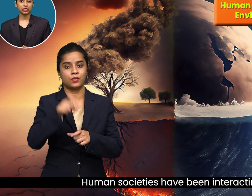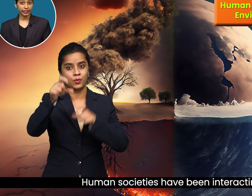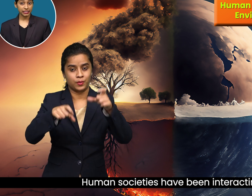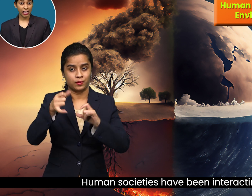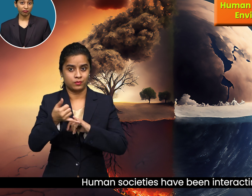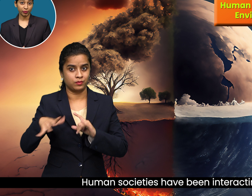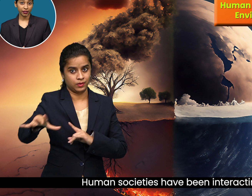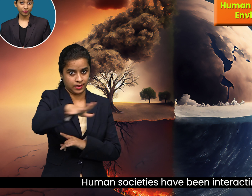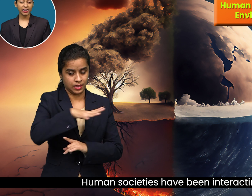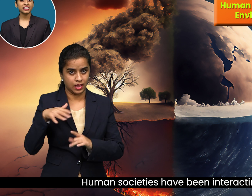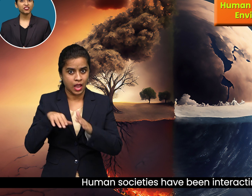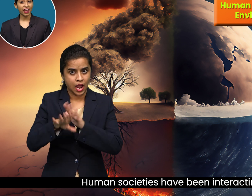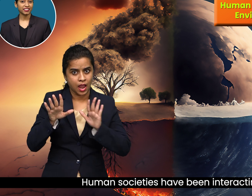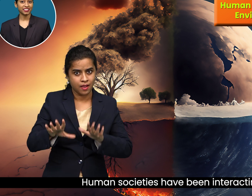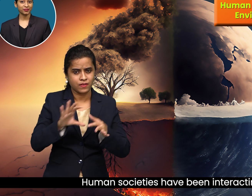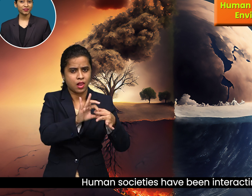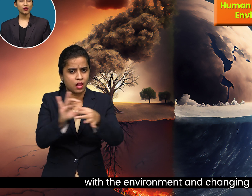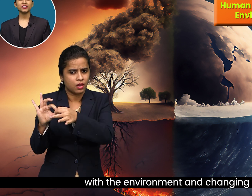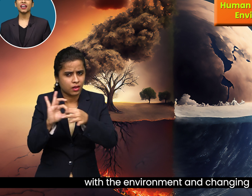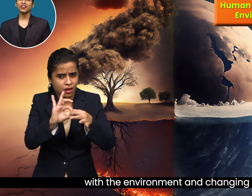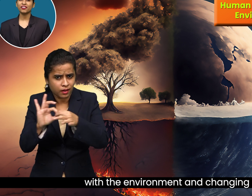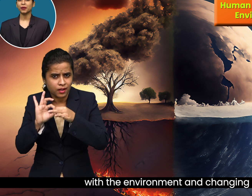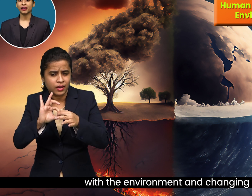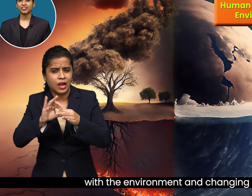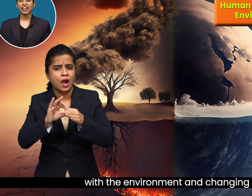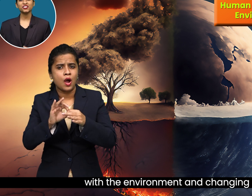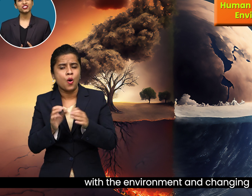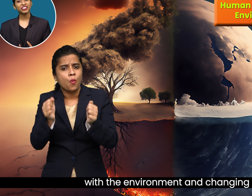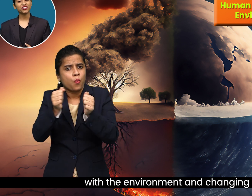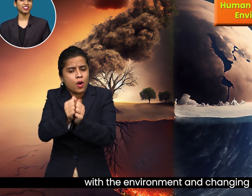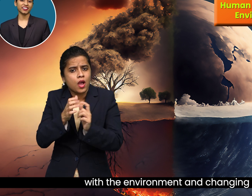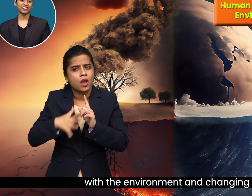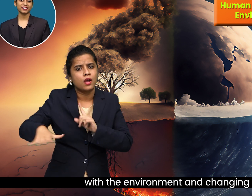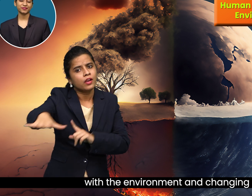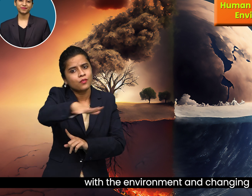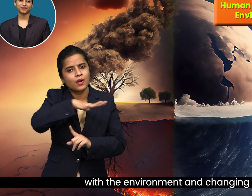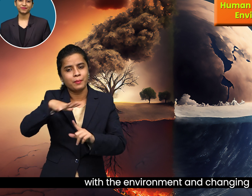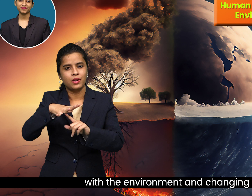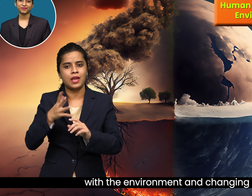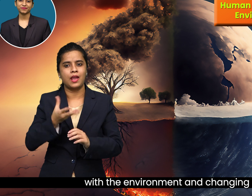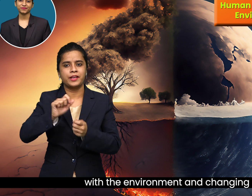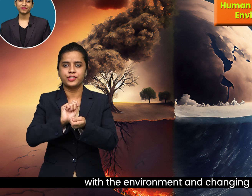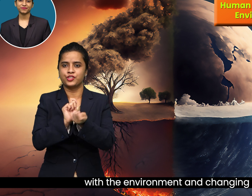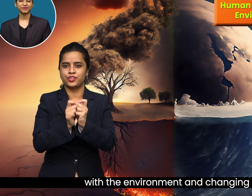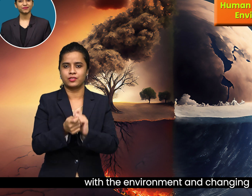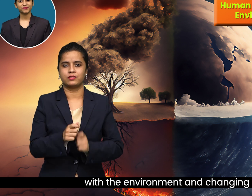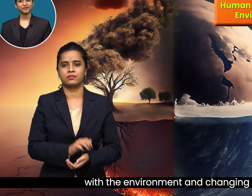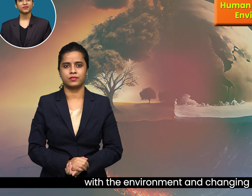Human societies have been interacting with the environment and changing it.